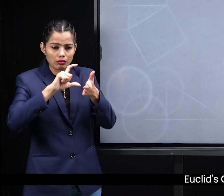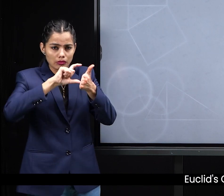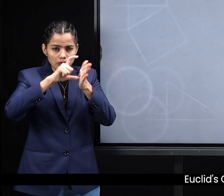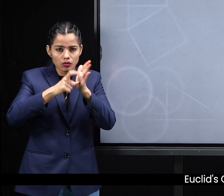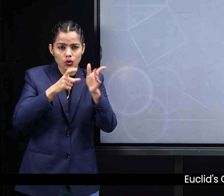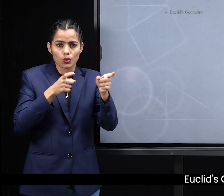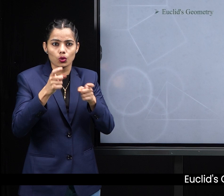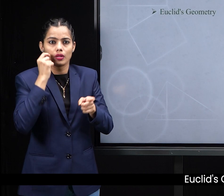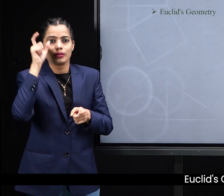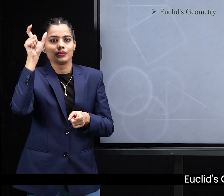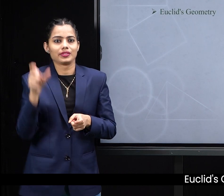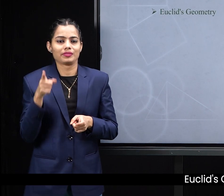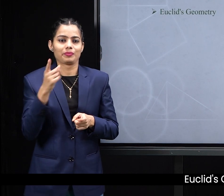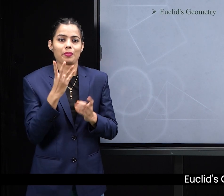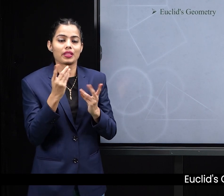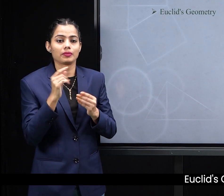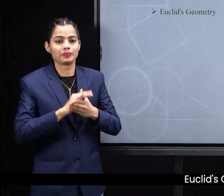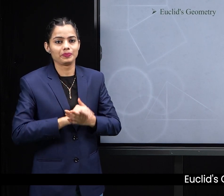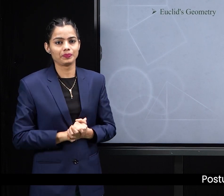Euclid geometry,